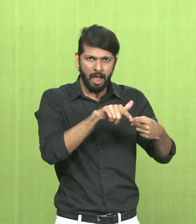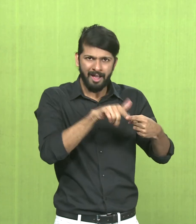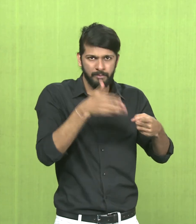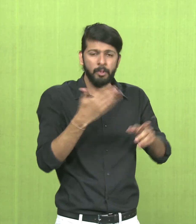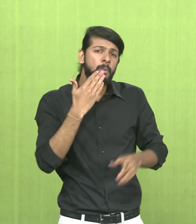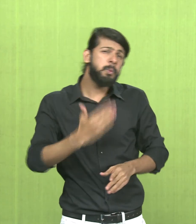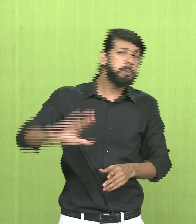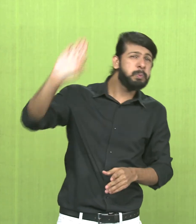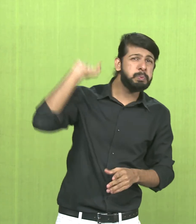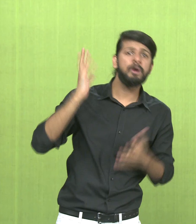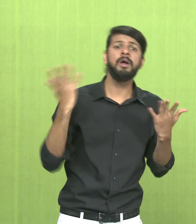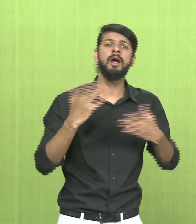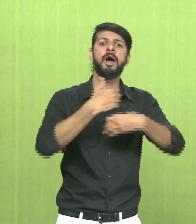So, this is one step, but